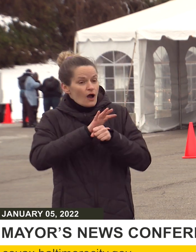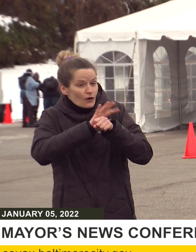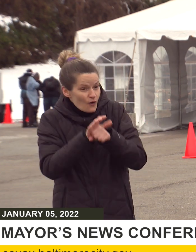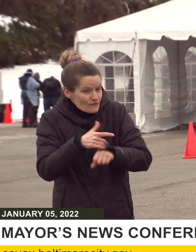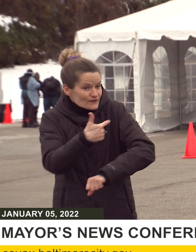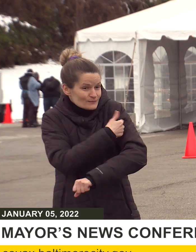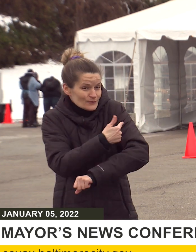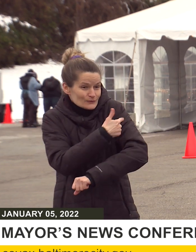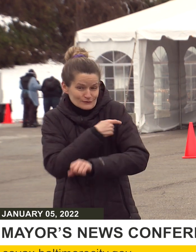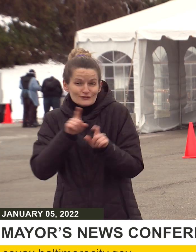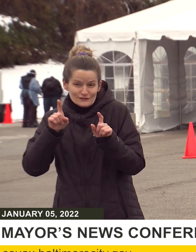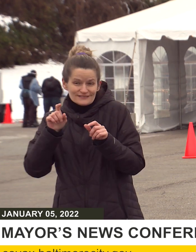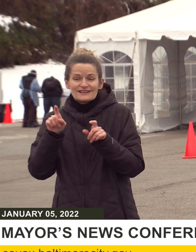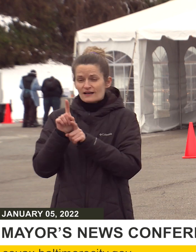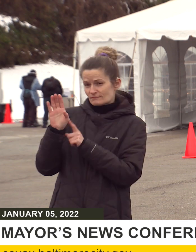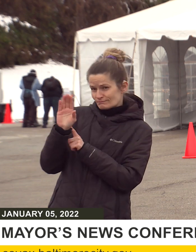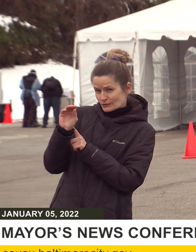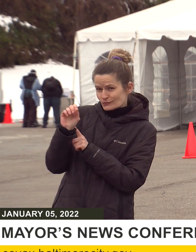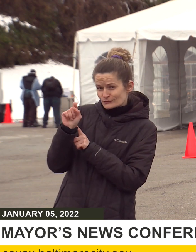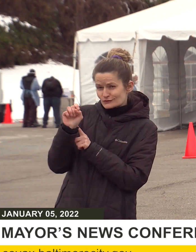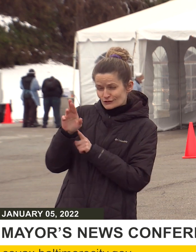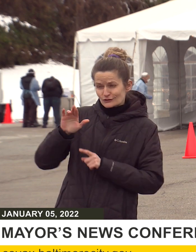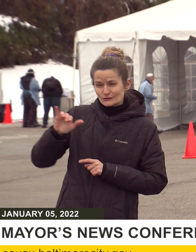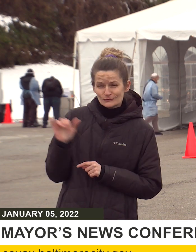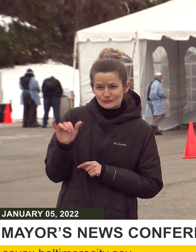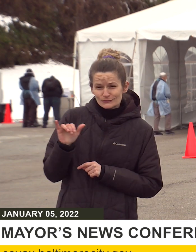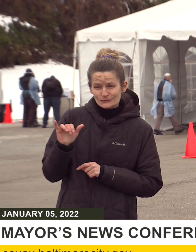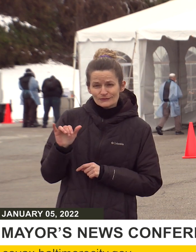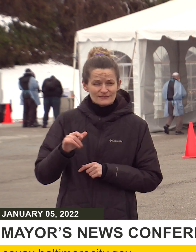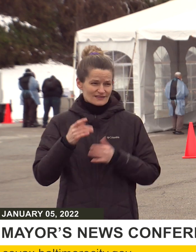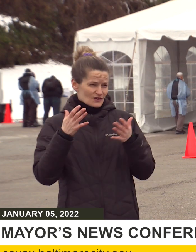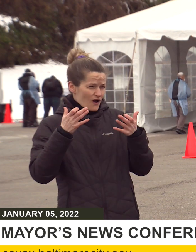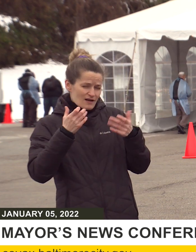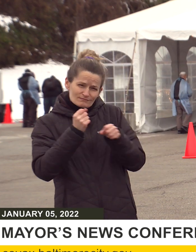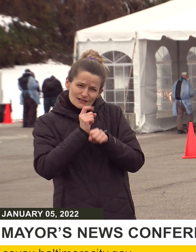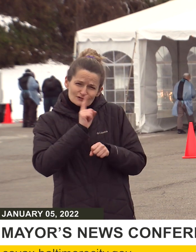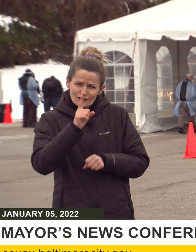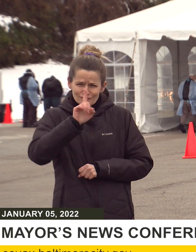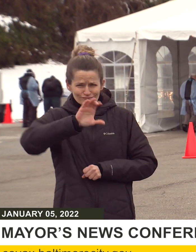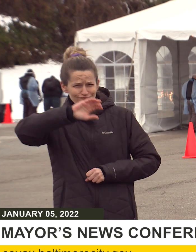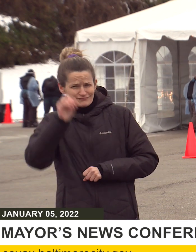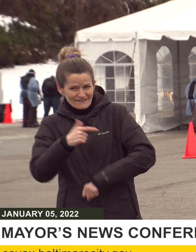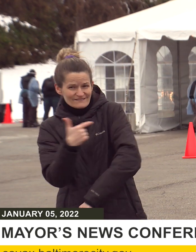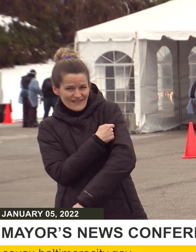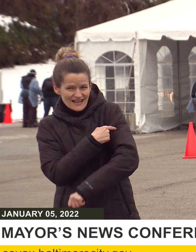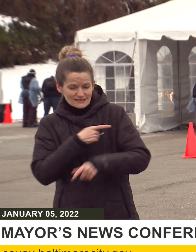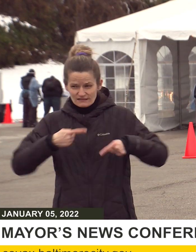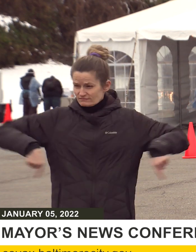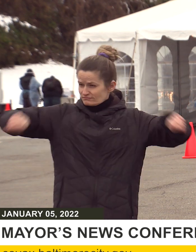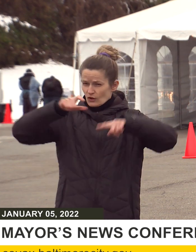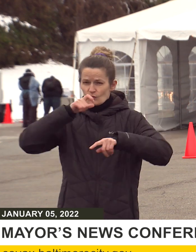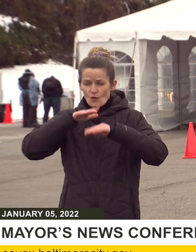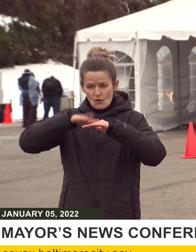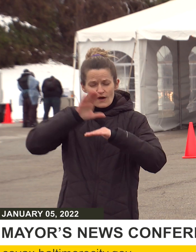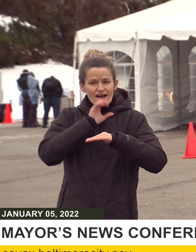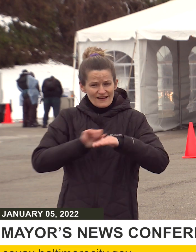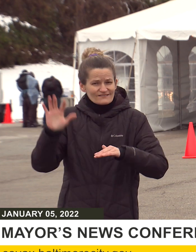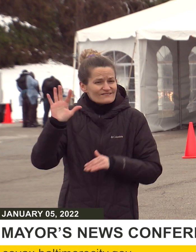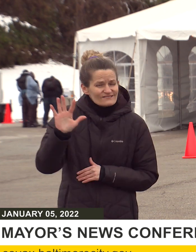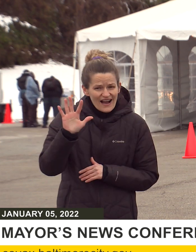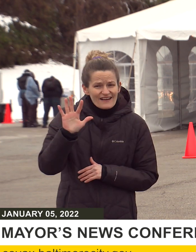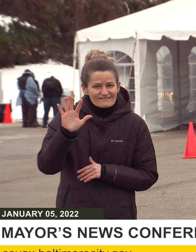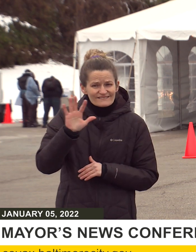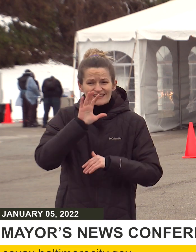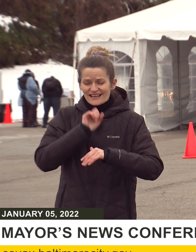vaccinated. Encourage everyone over the age of 5 to get vaccinated. Individuals who are over 16 should also